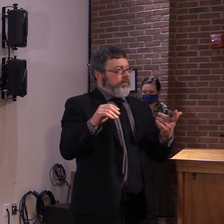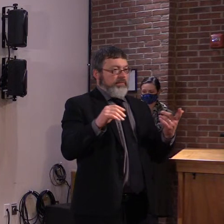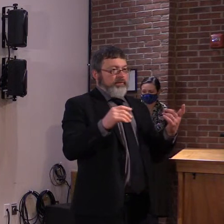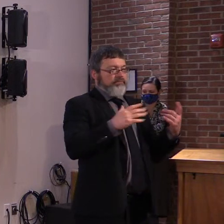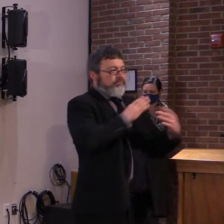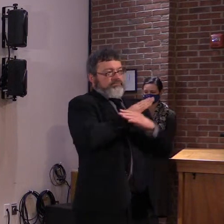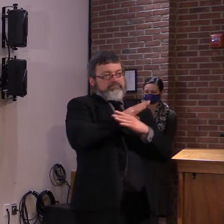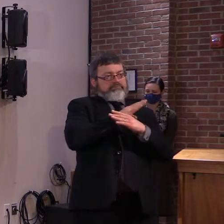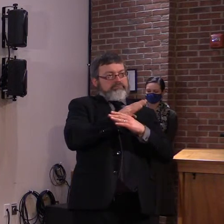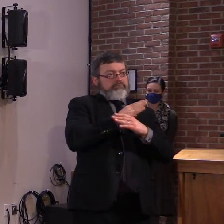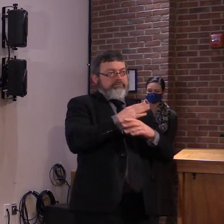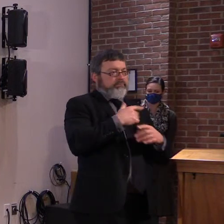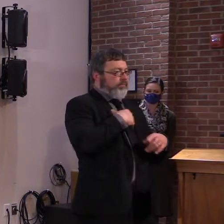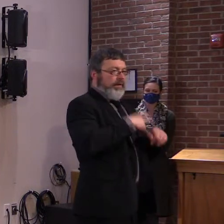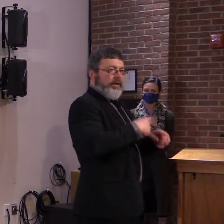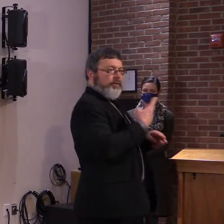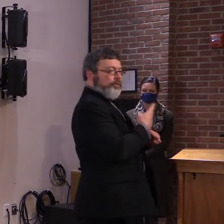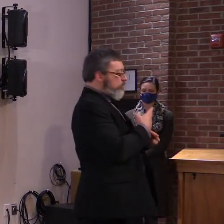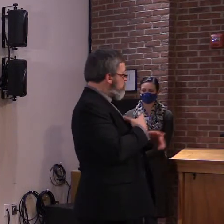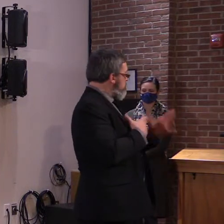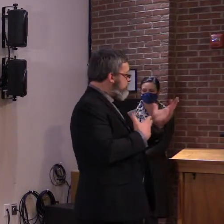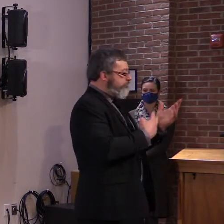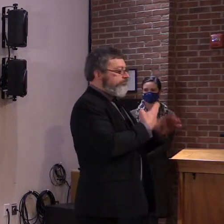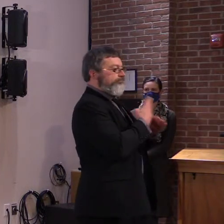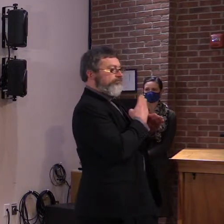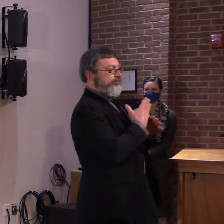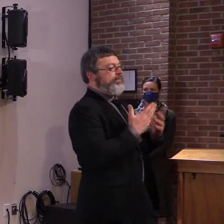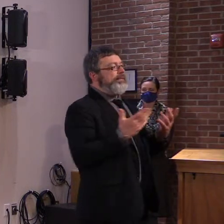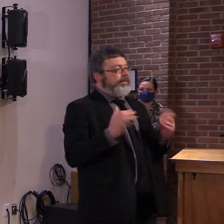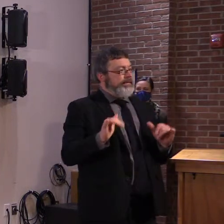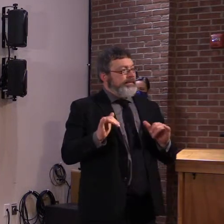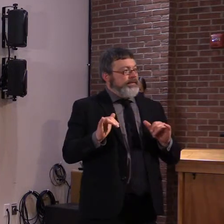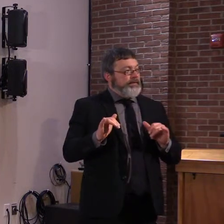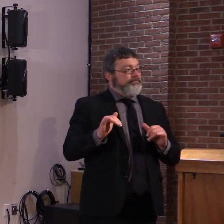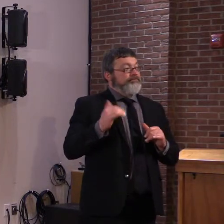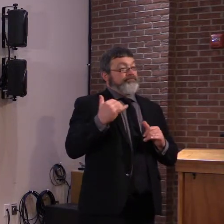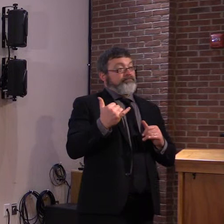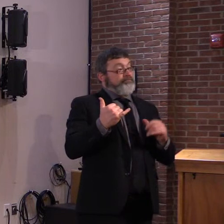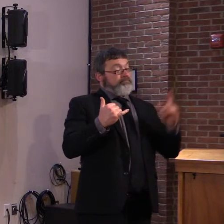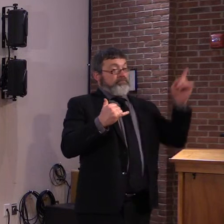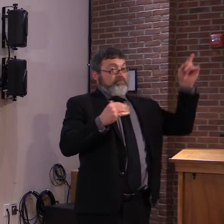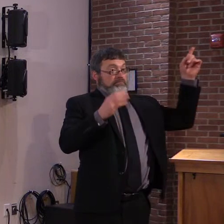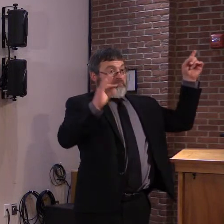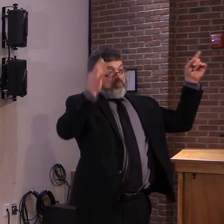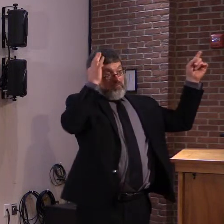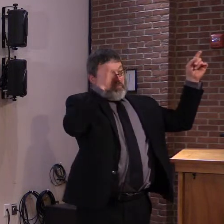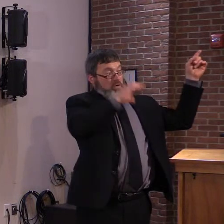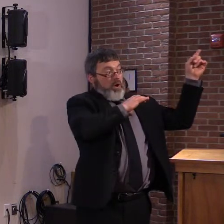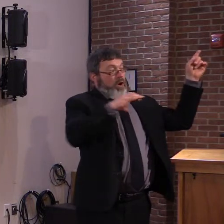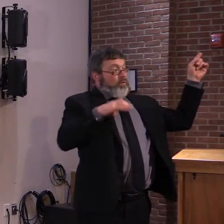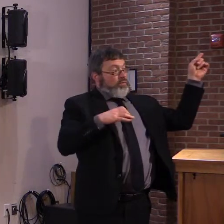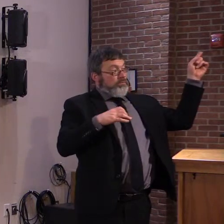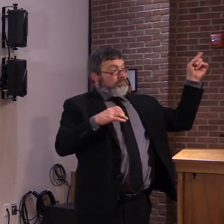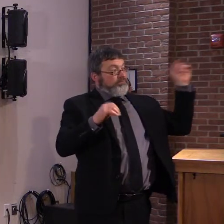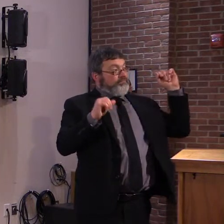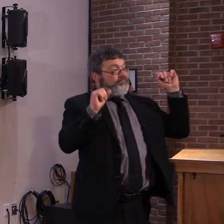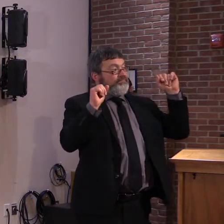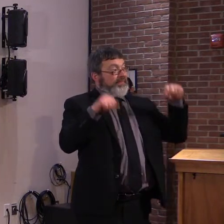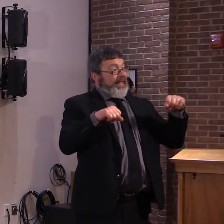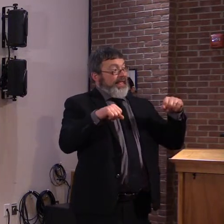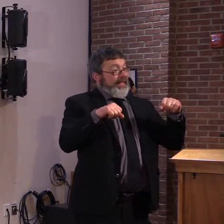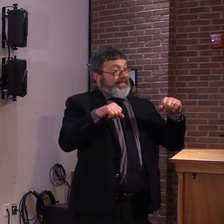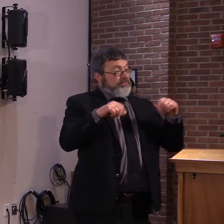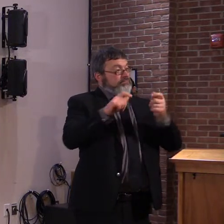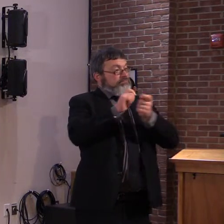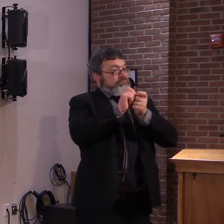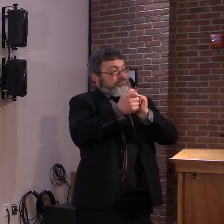they would have to do, Congress would have to do, if they did nothing else, if they would just extend the unemployment and PUA and so